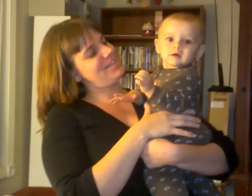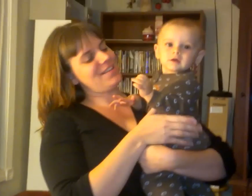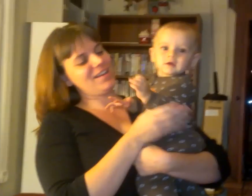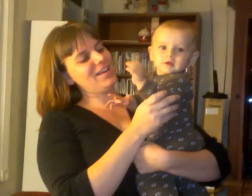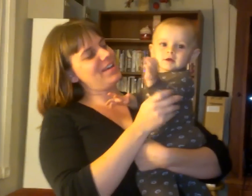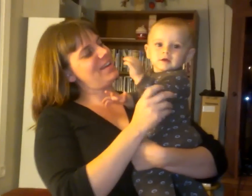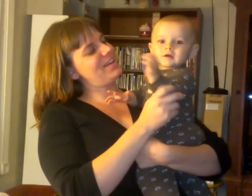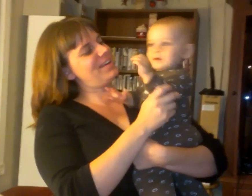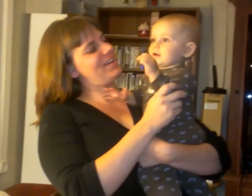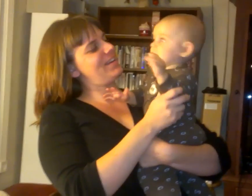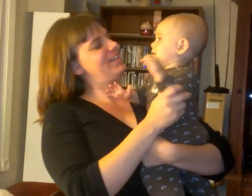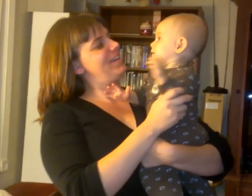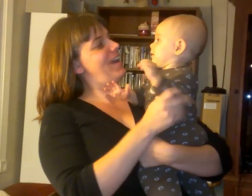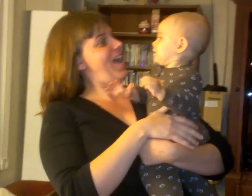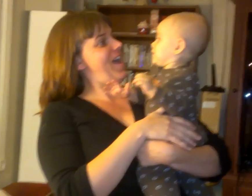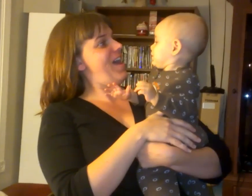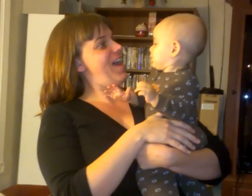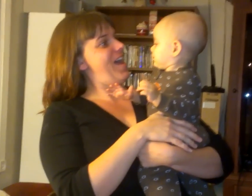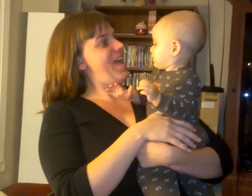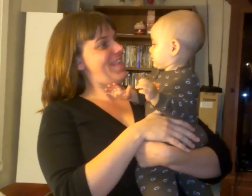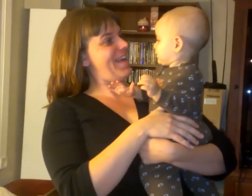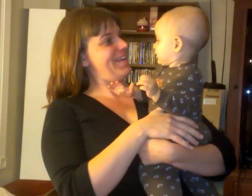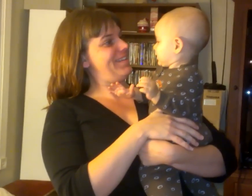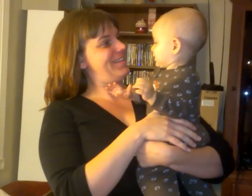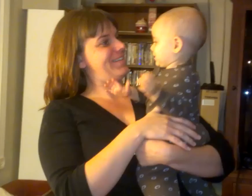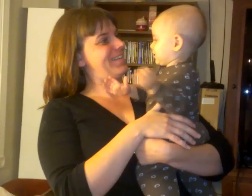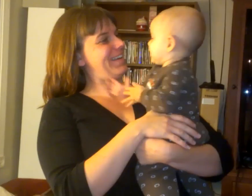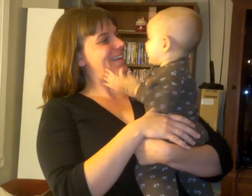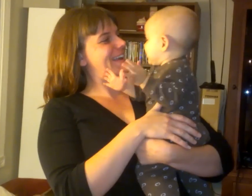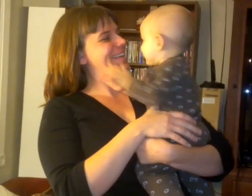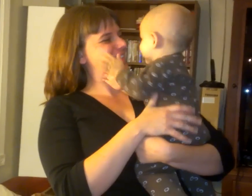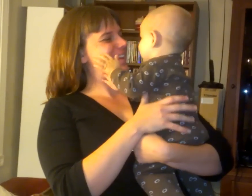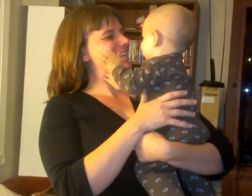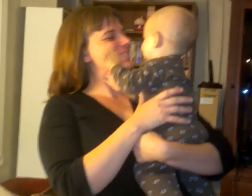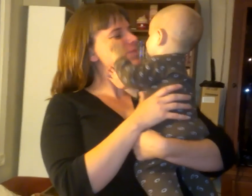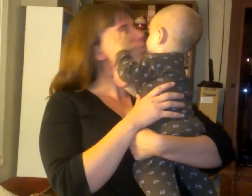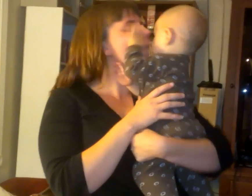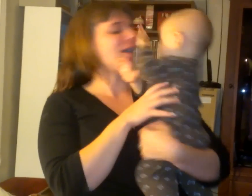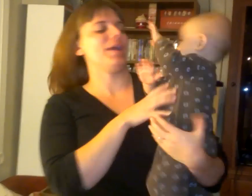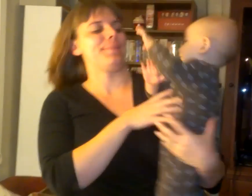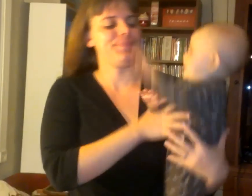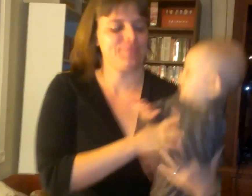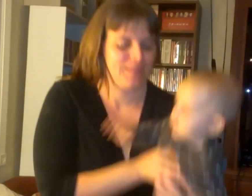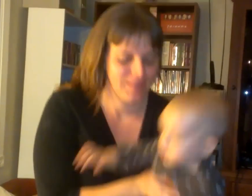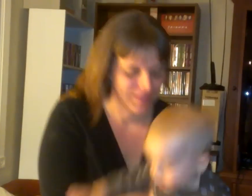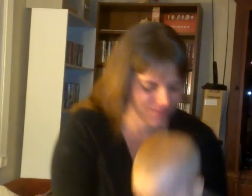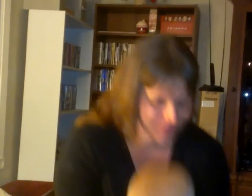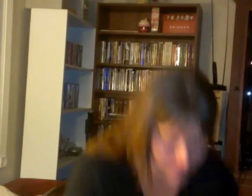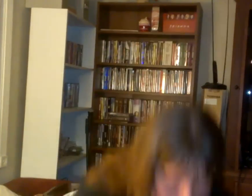Say hi! Yeah. Thank you. Okay, here we go.